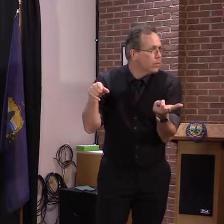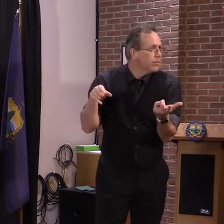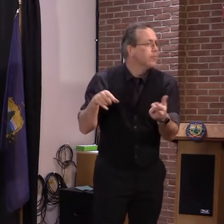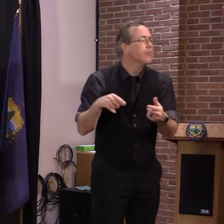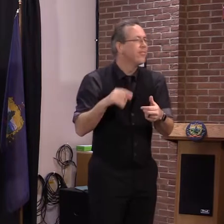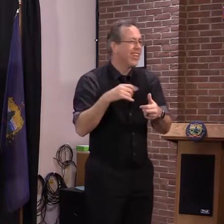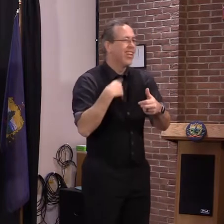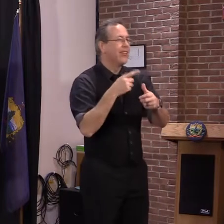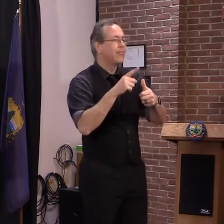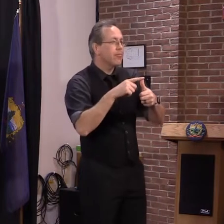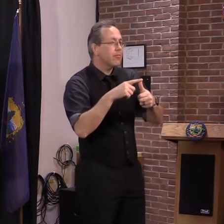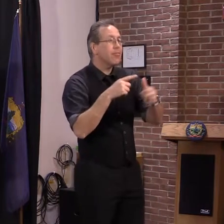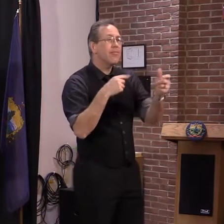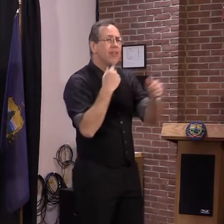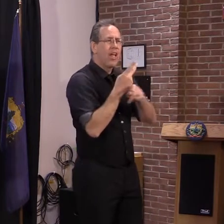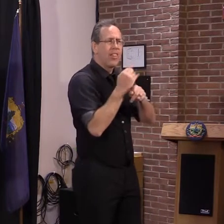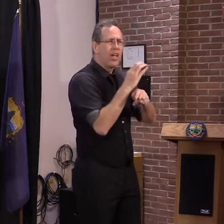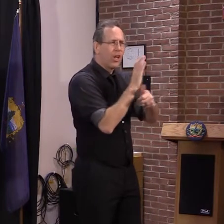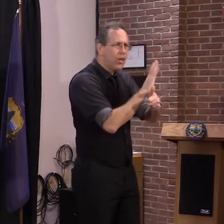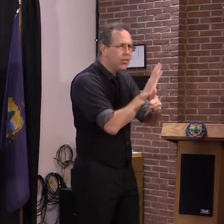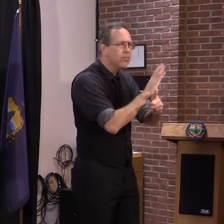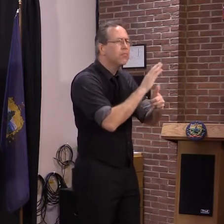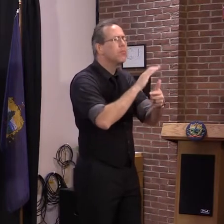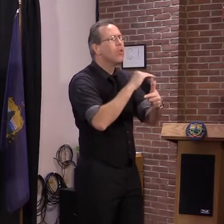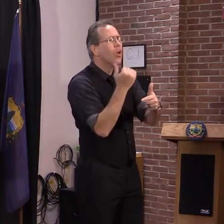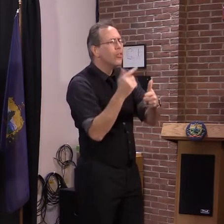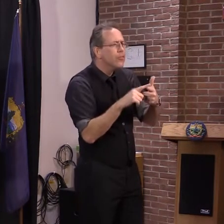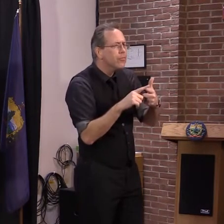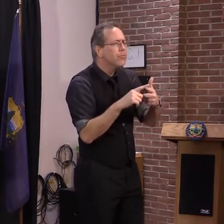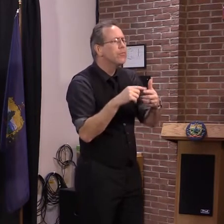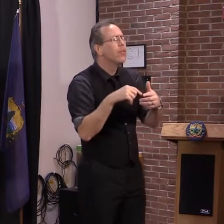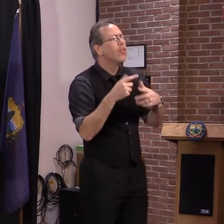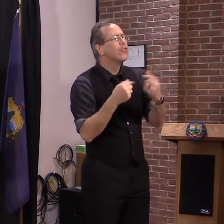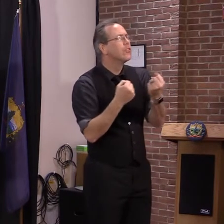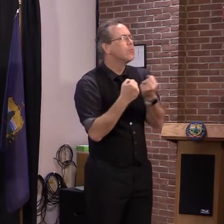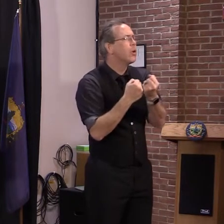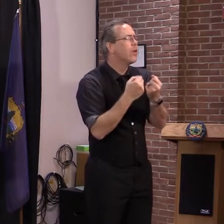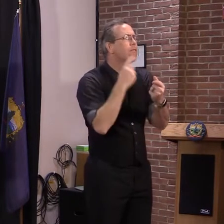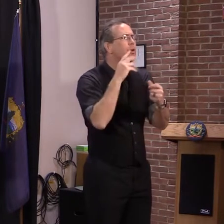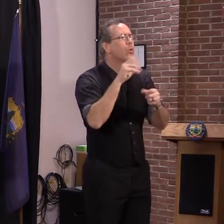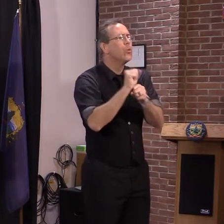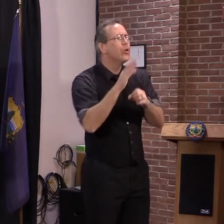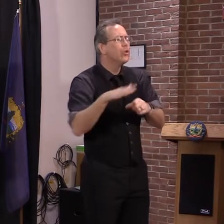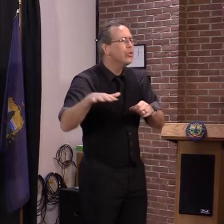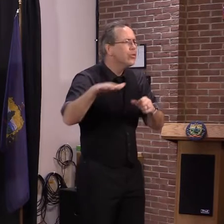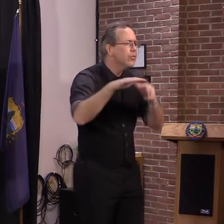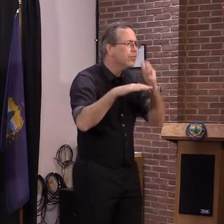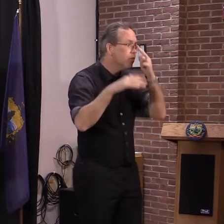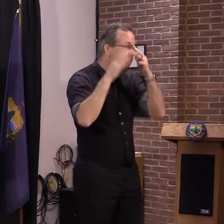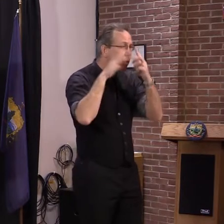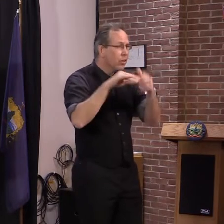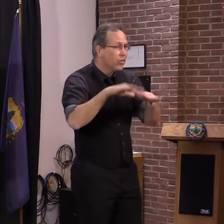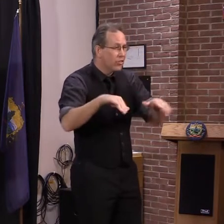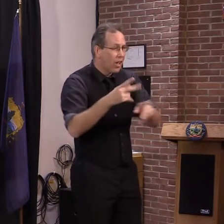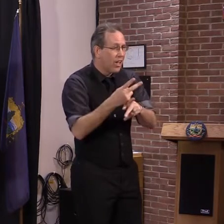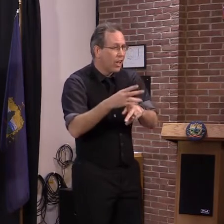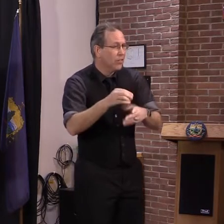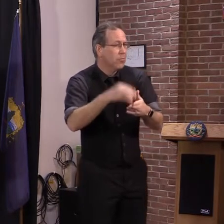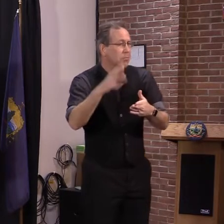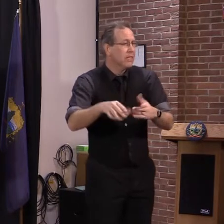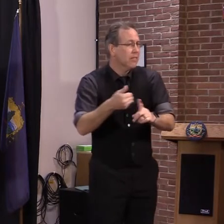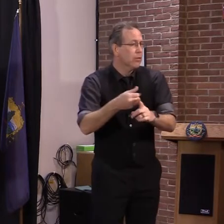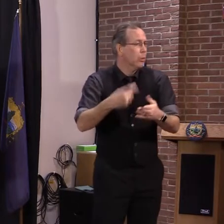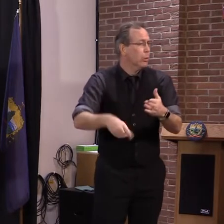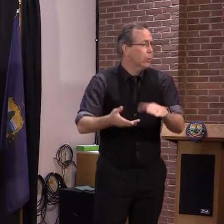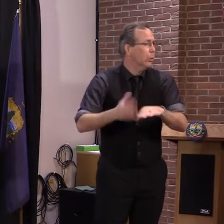In addition to helping healthcare staff, another part of supporting the Vermont workforce is alleviating the cost for childcare and working